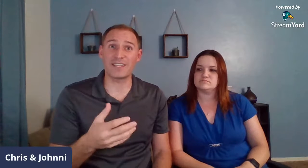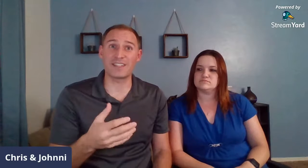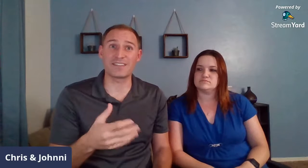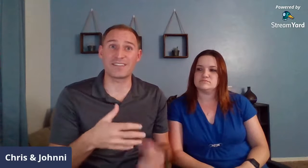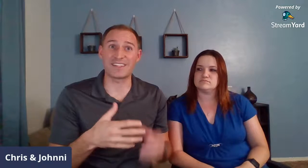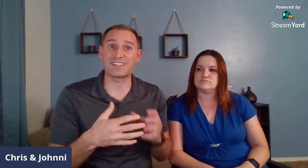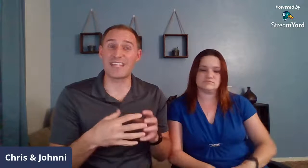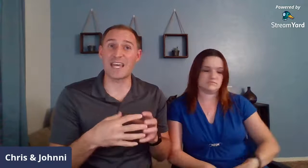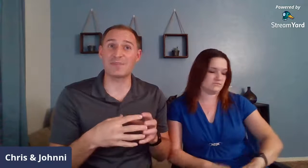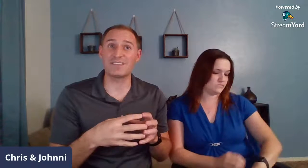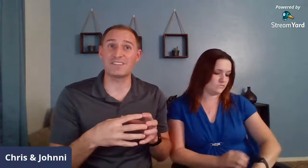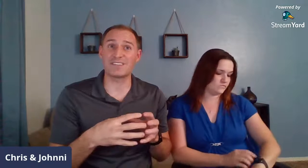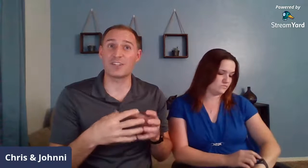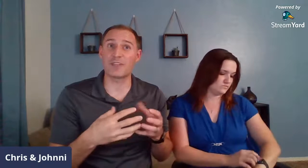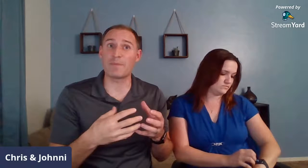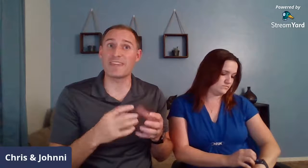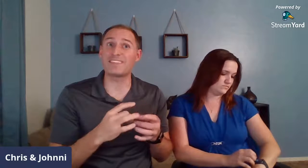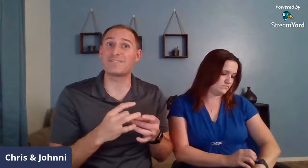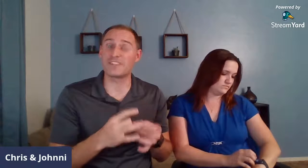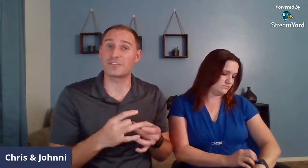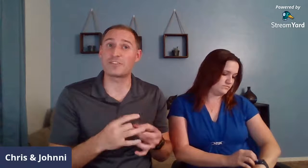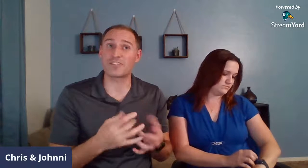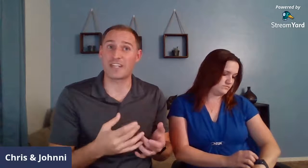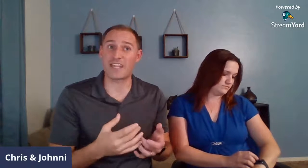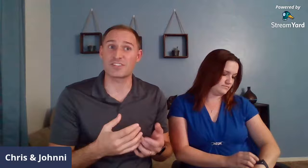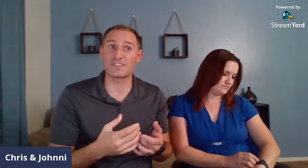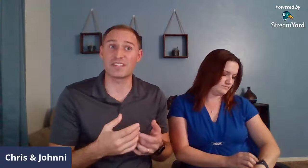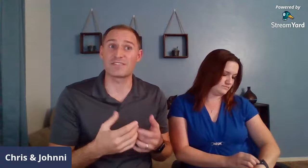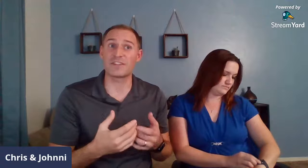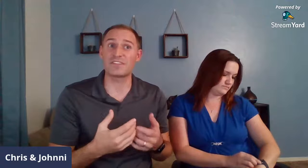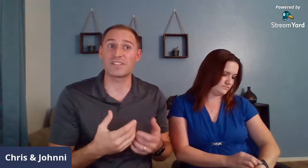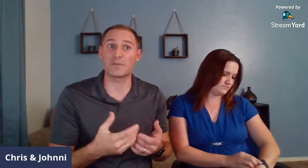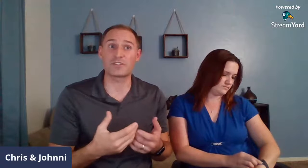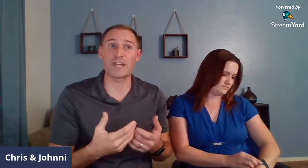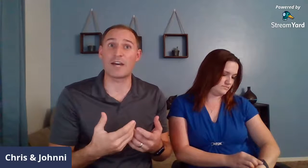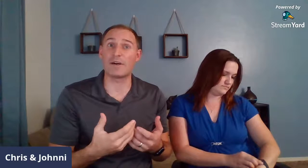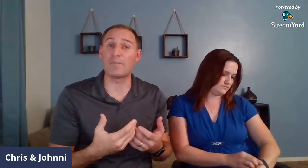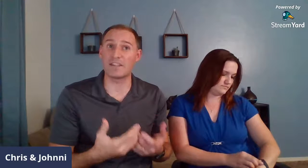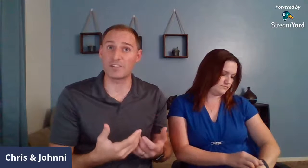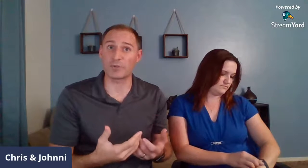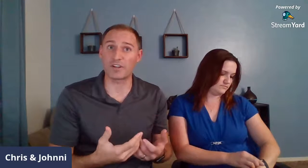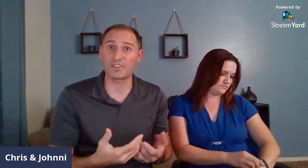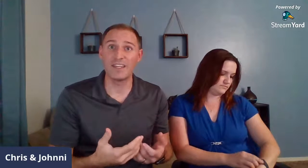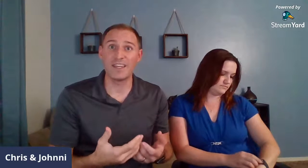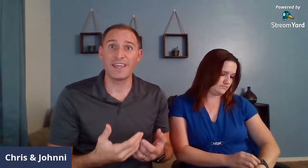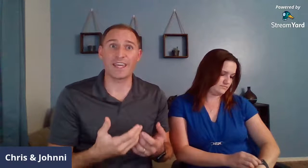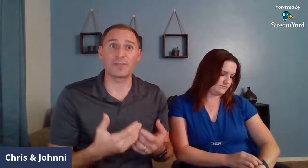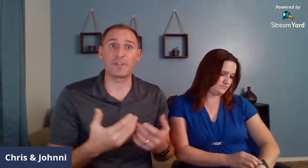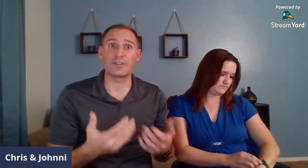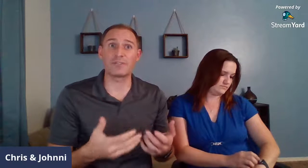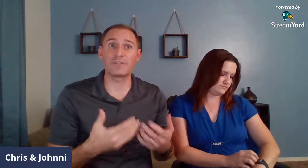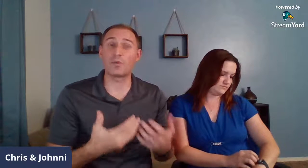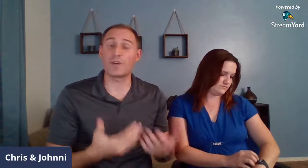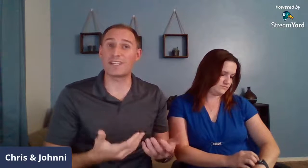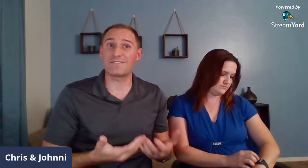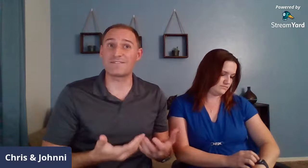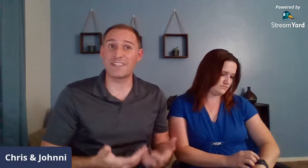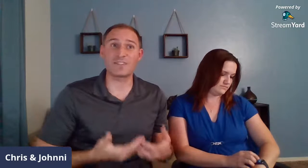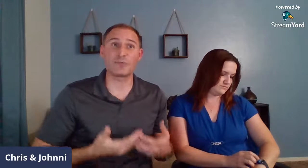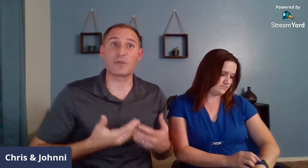is that these synapses, they make these physical connections, and it's very similar to how a muscle works. And we know if you want to get fit and we want